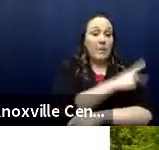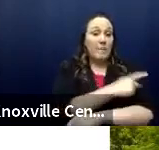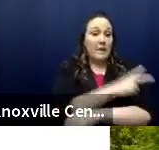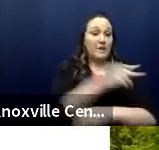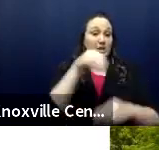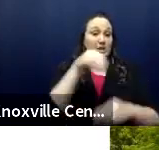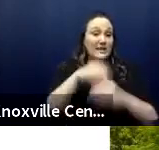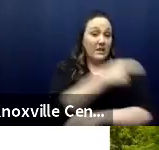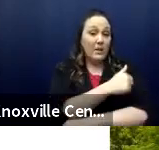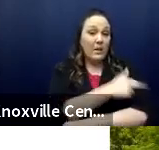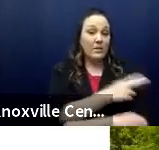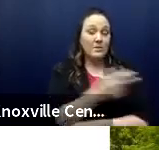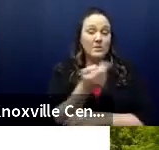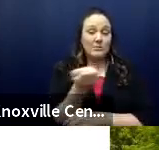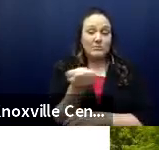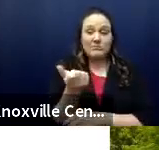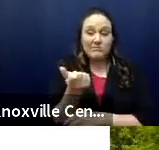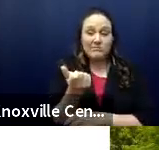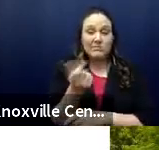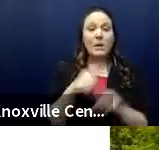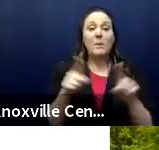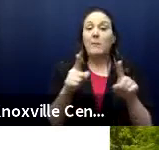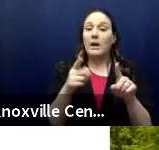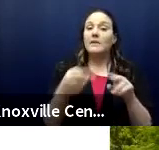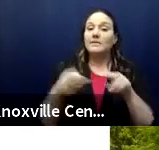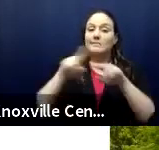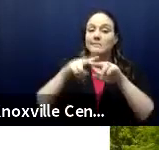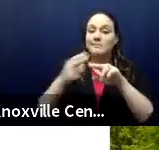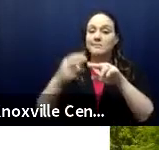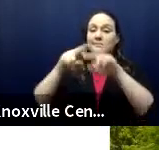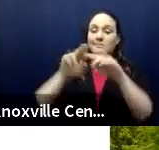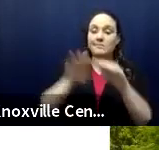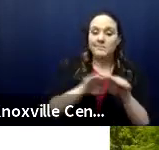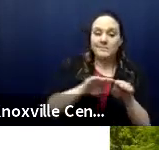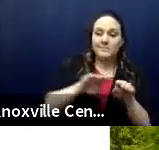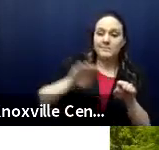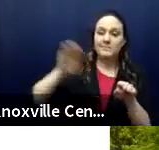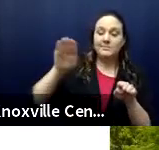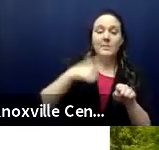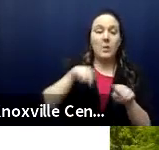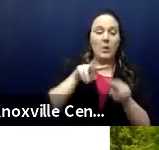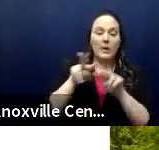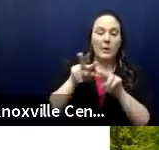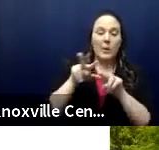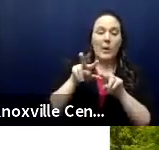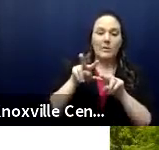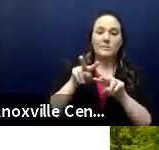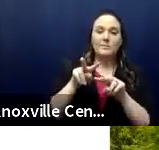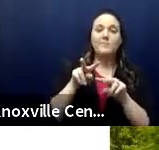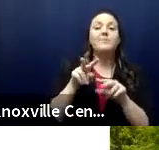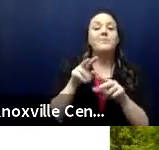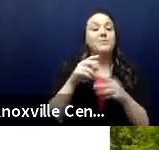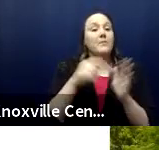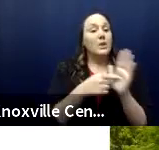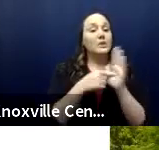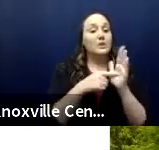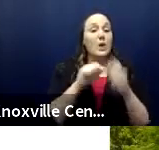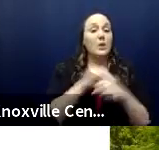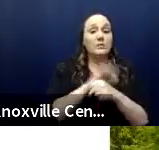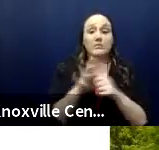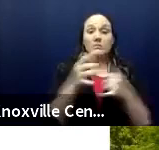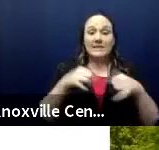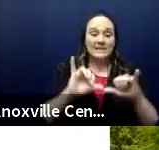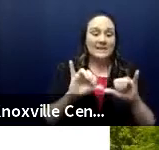relatively small, they are continuing to trend up. We are watching this very closely. It again demonstrates that the virus is still present